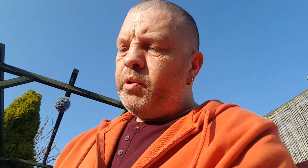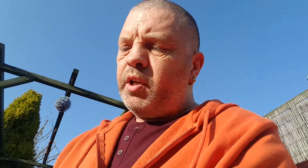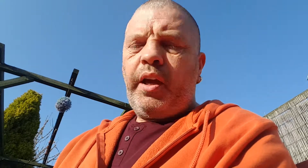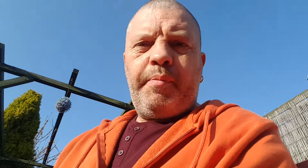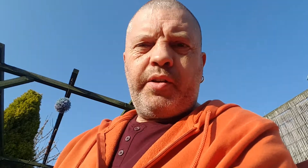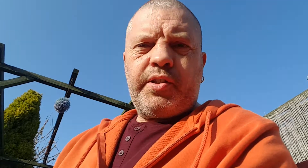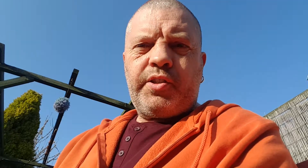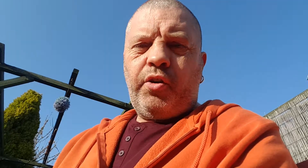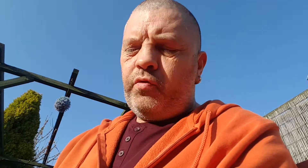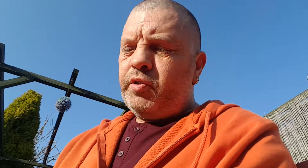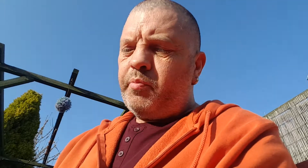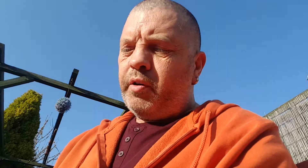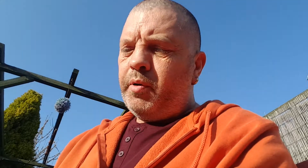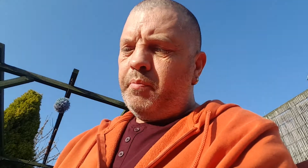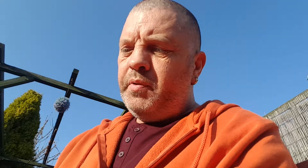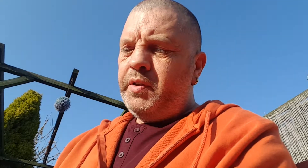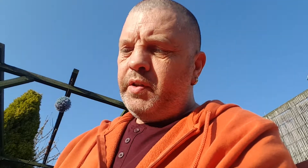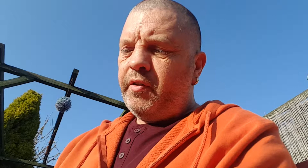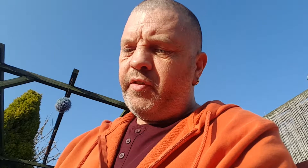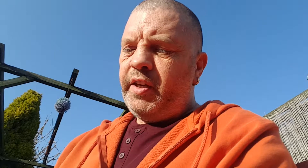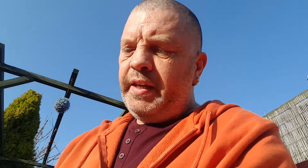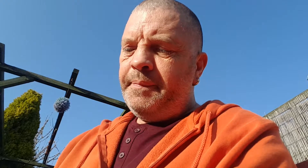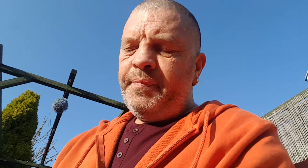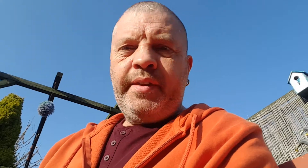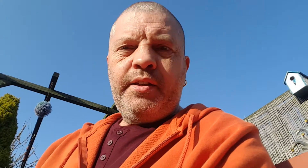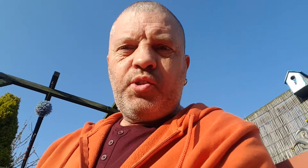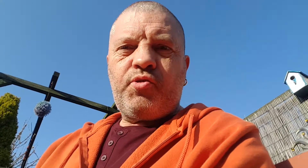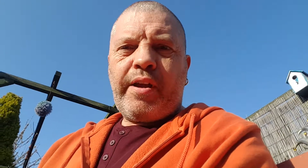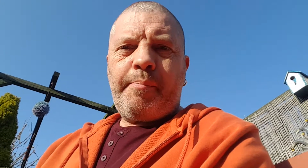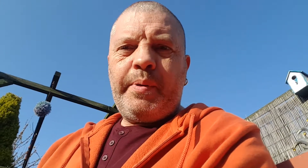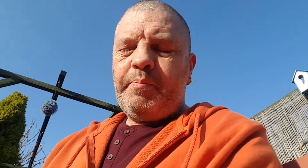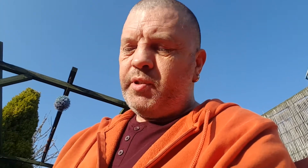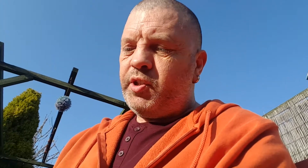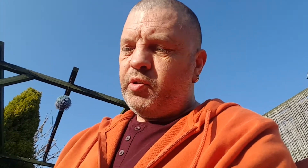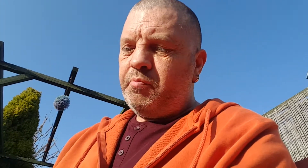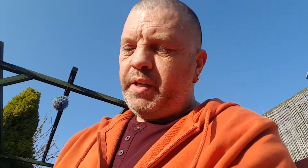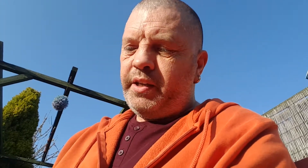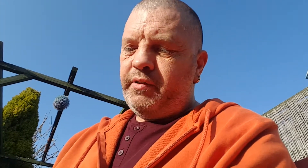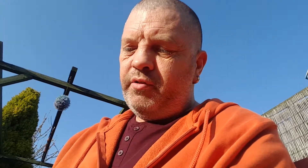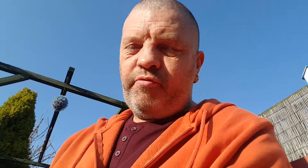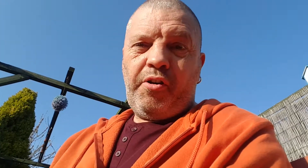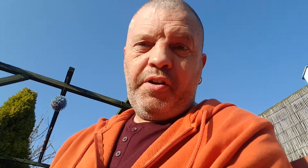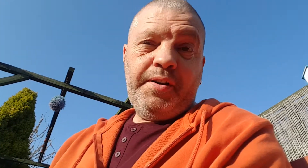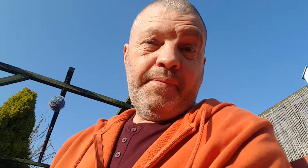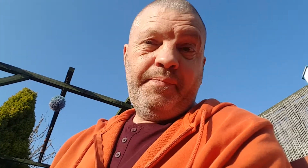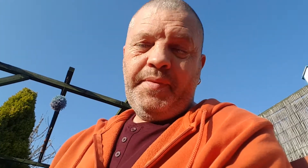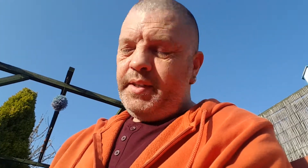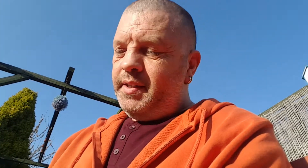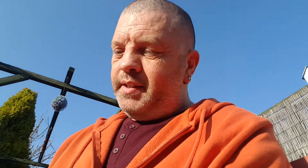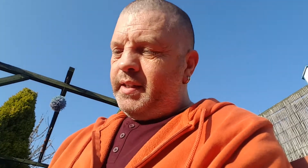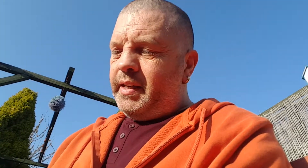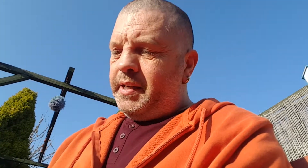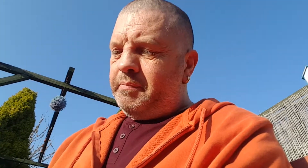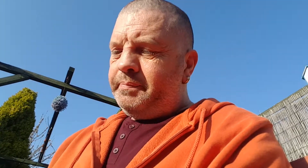which I like because it solves the problem of the strap position being wrong.